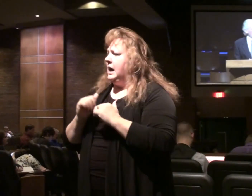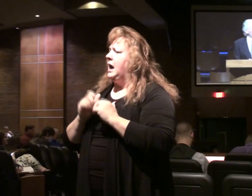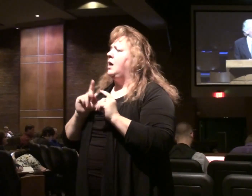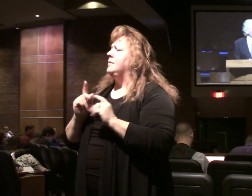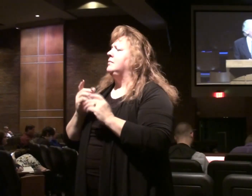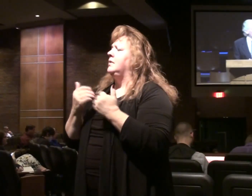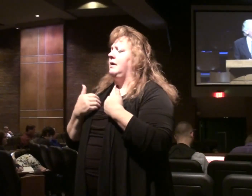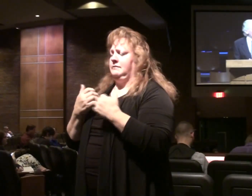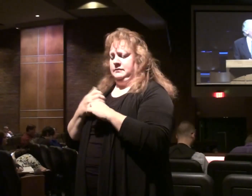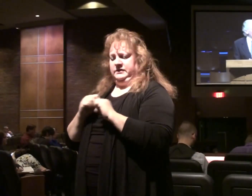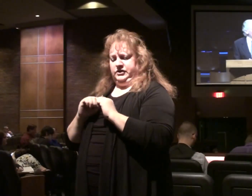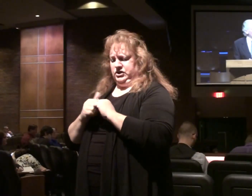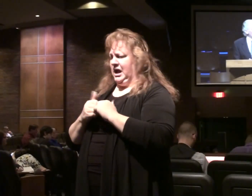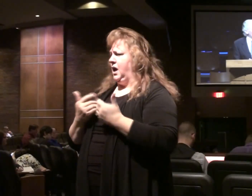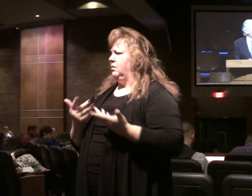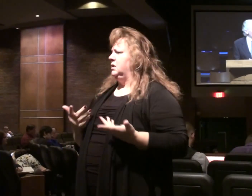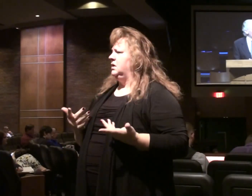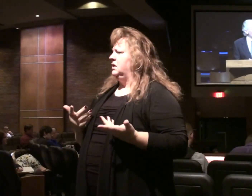get saved?